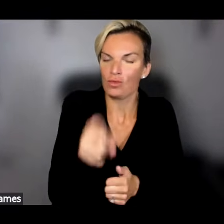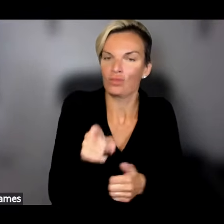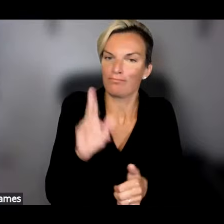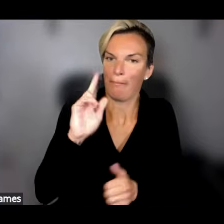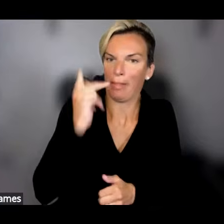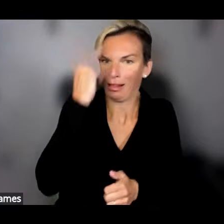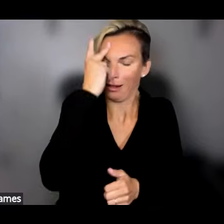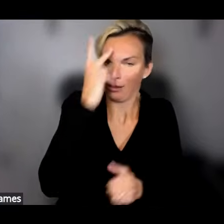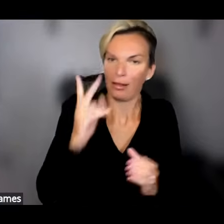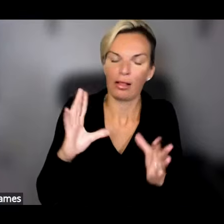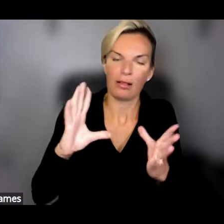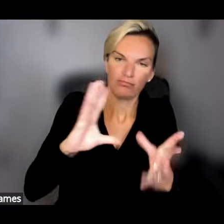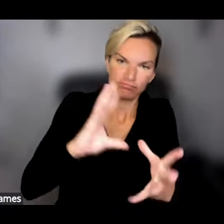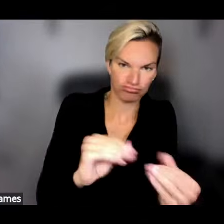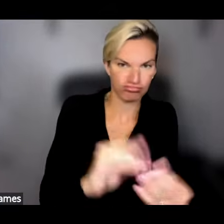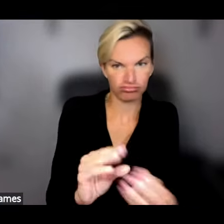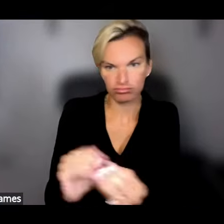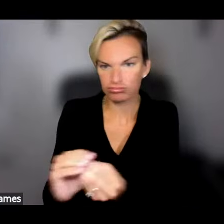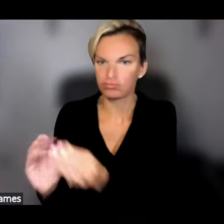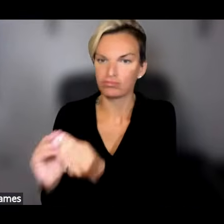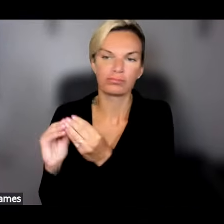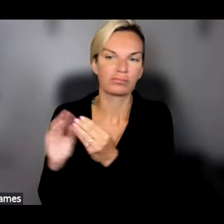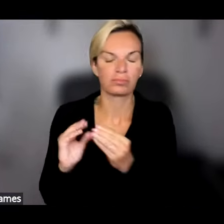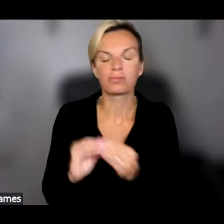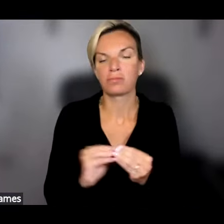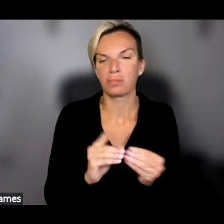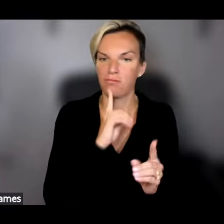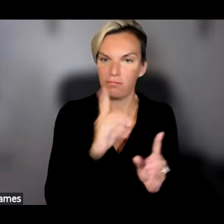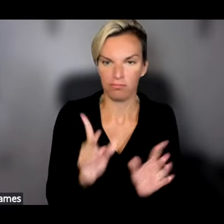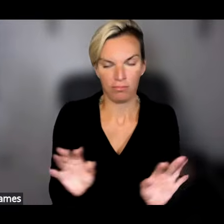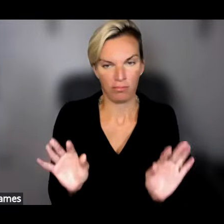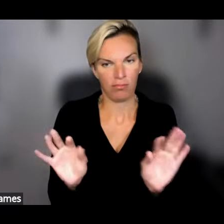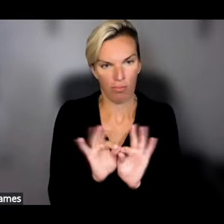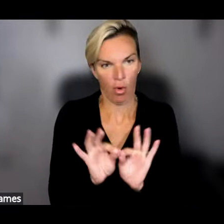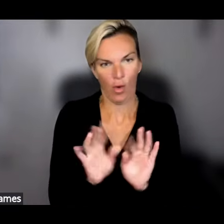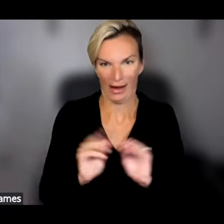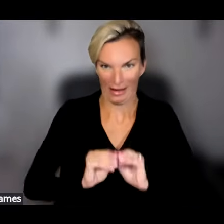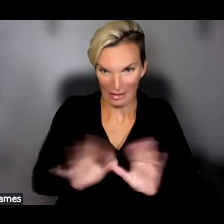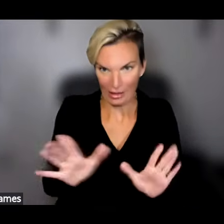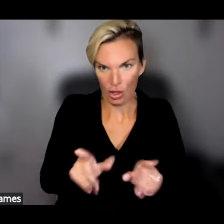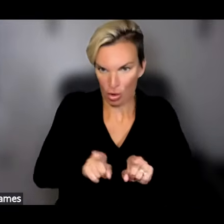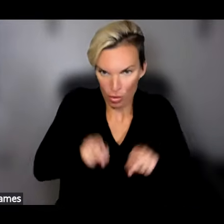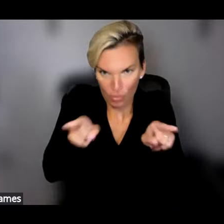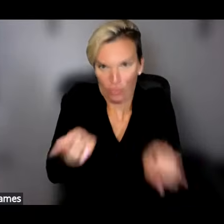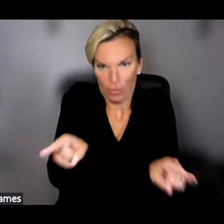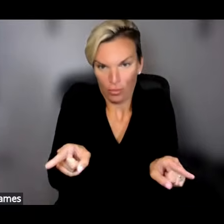to different forums and making perfectly clear that what is already an